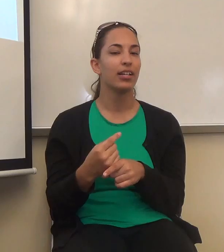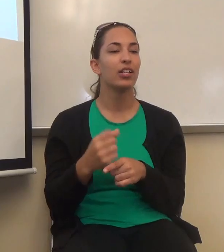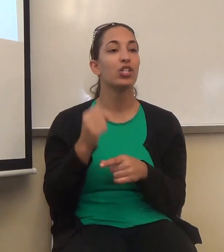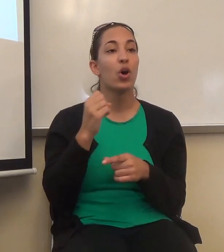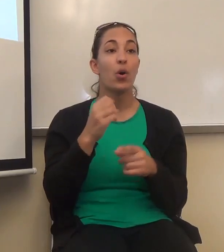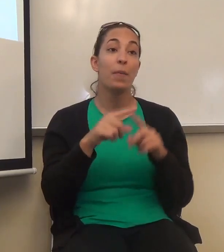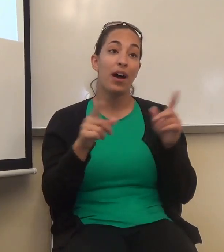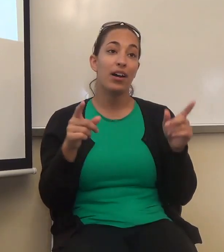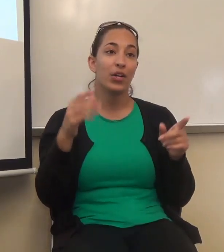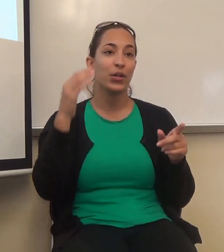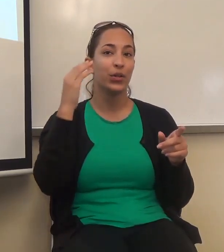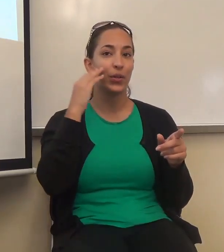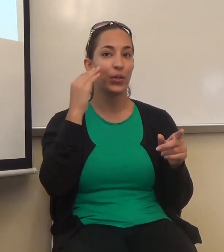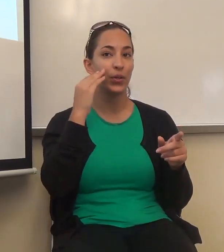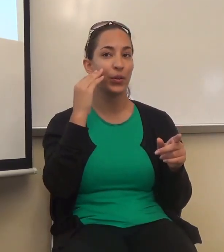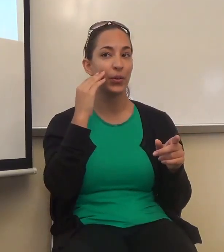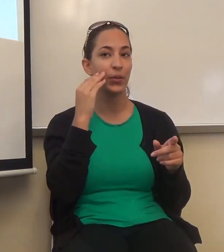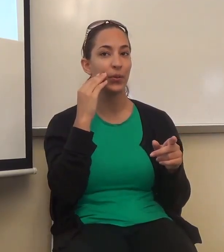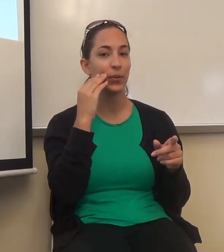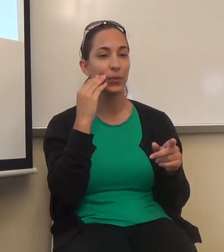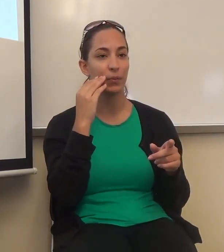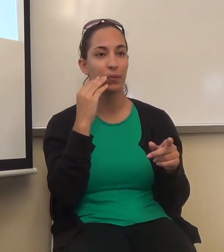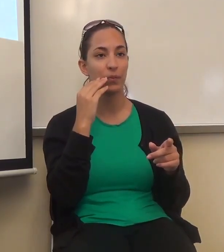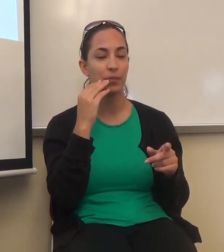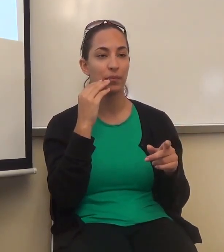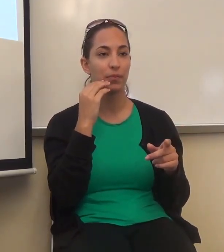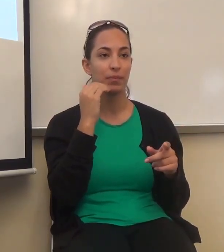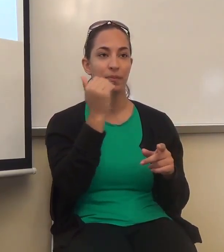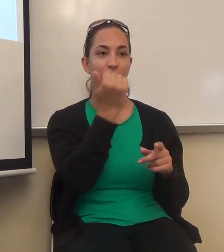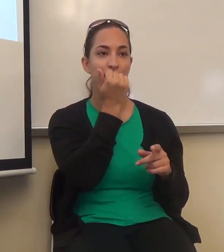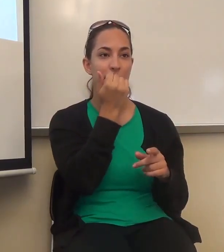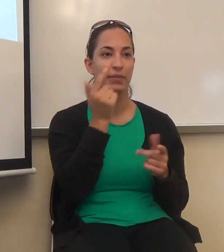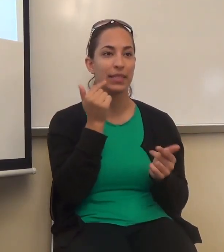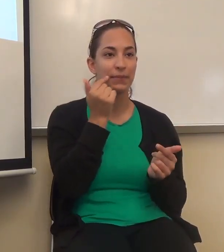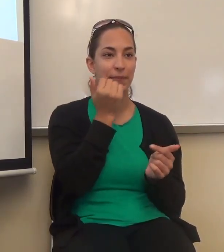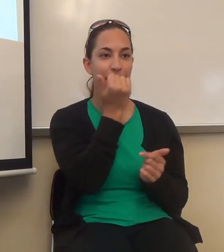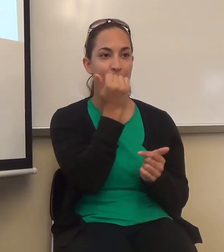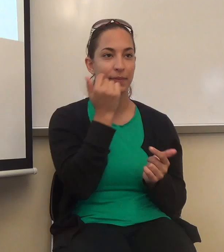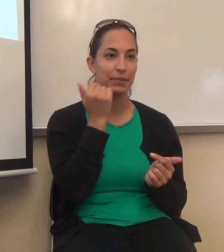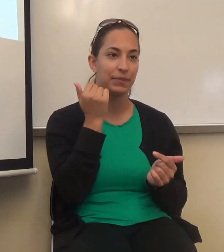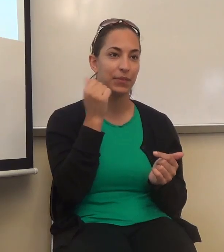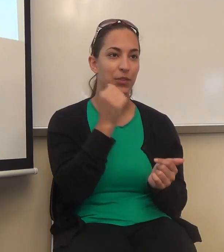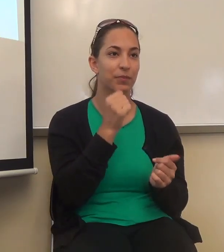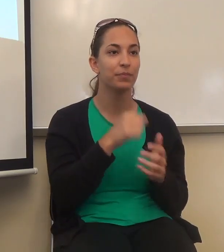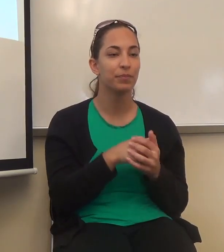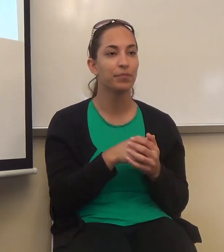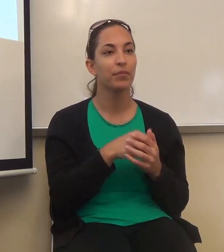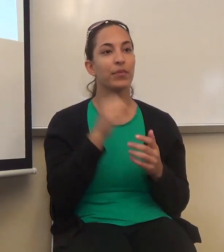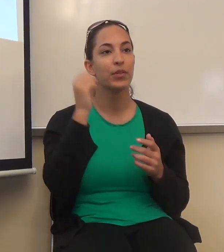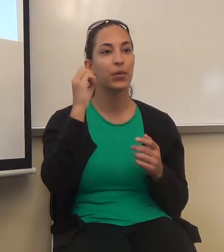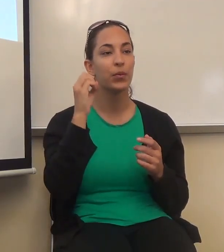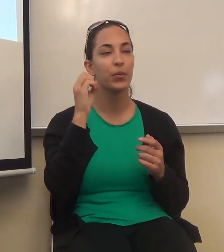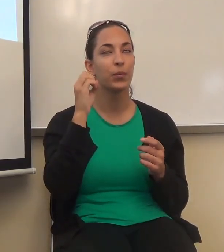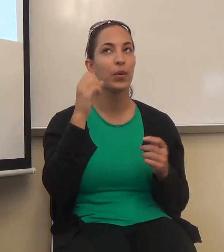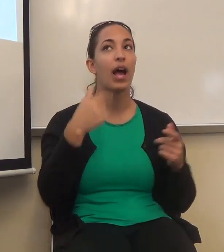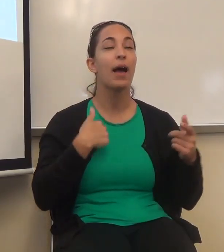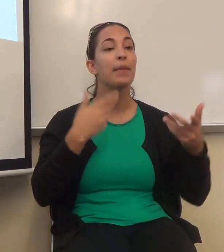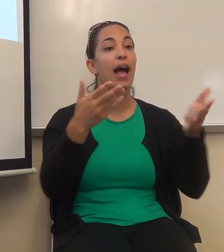easy, right? Okay, so what I am asking you to do is do all